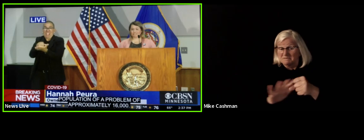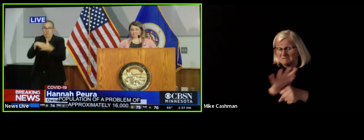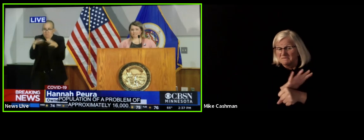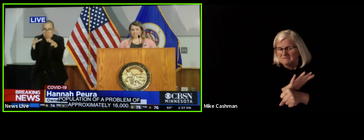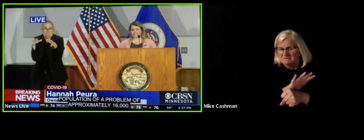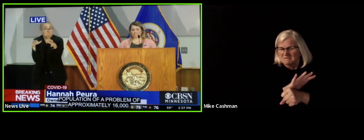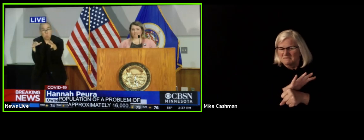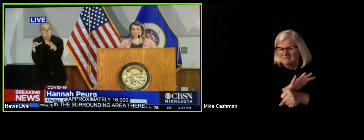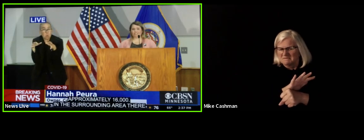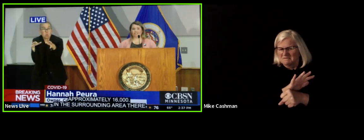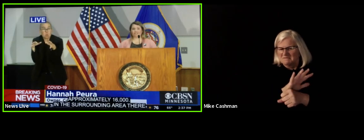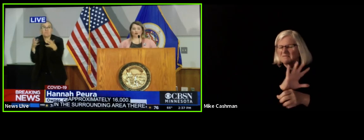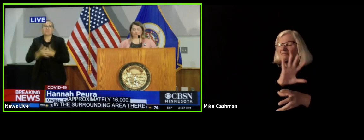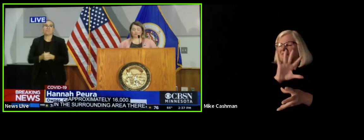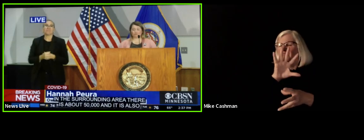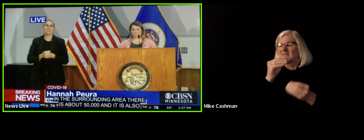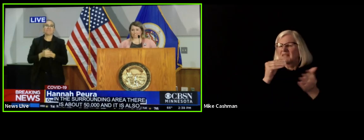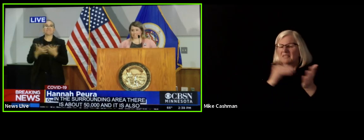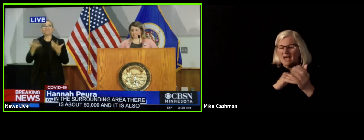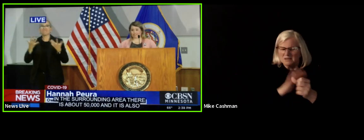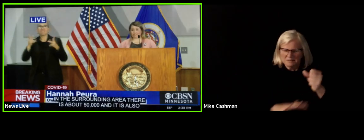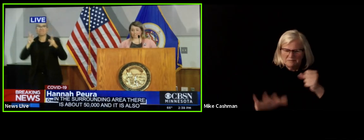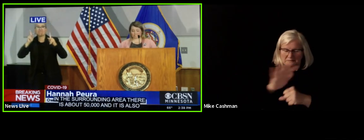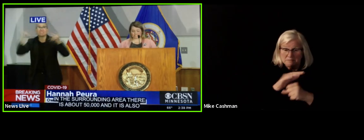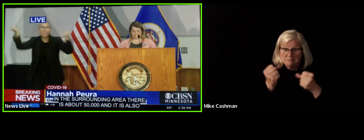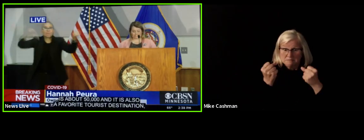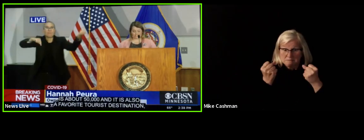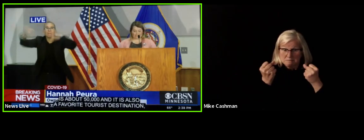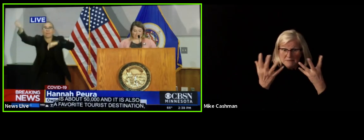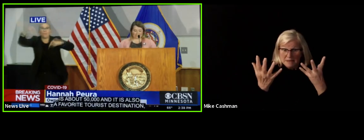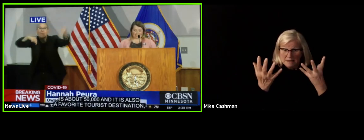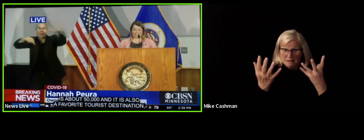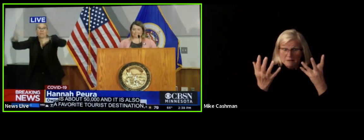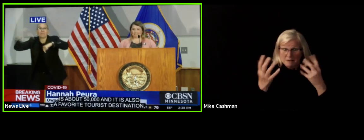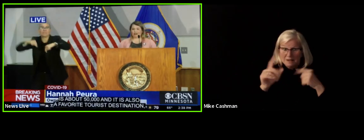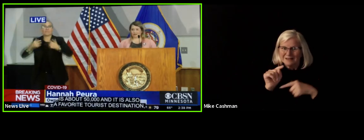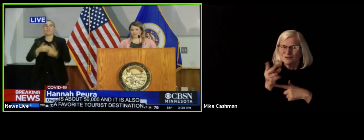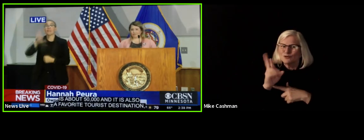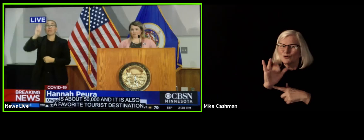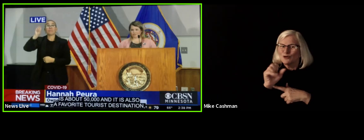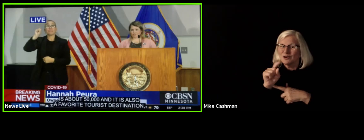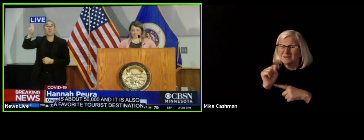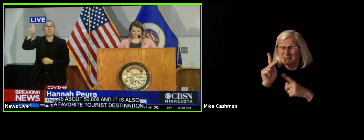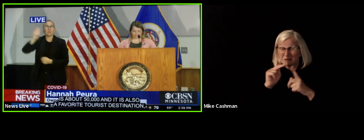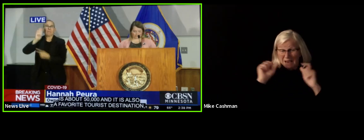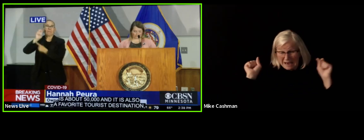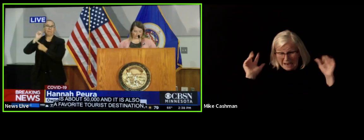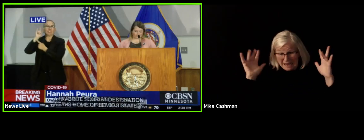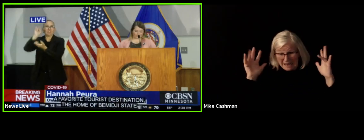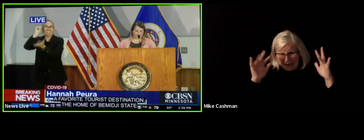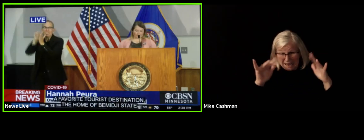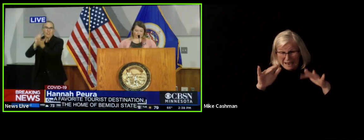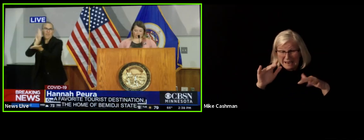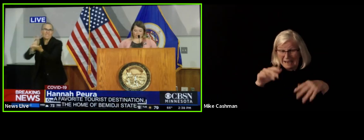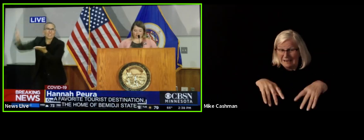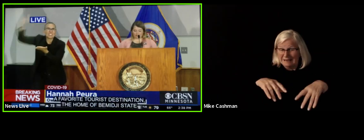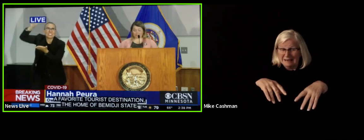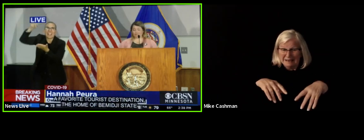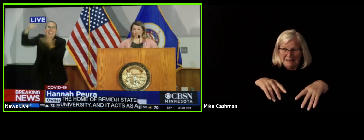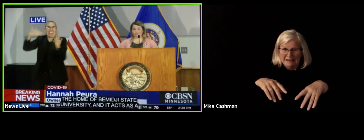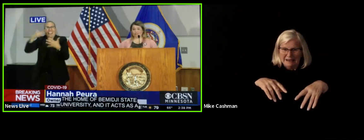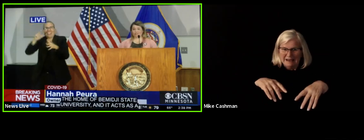tourist destination, the home of Bemidji State University, and it acts as a hub for northern Minnesota. So there's